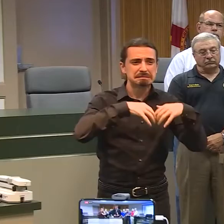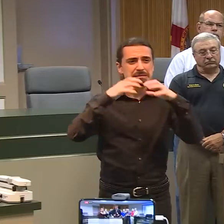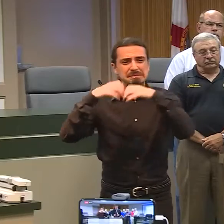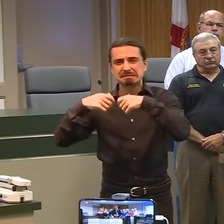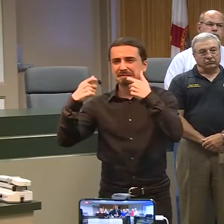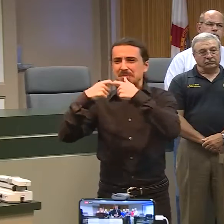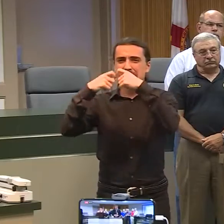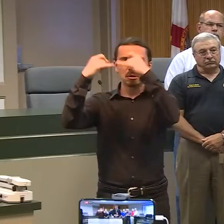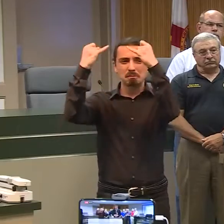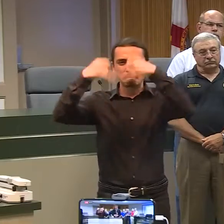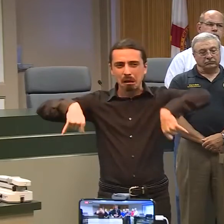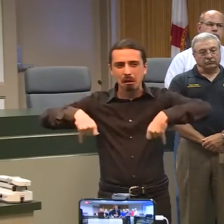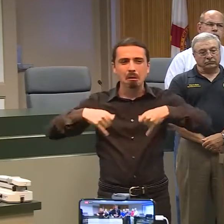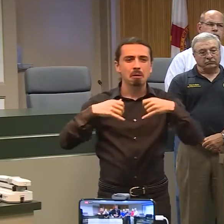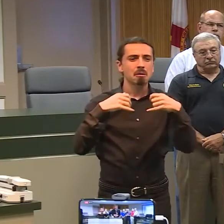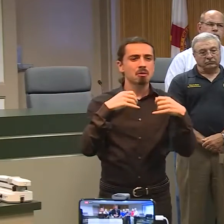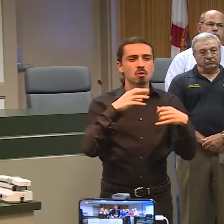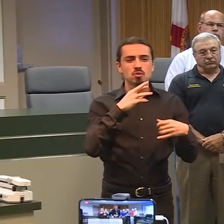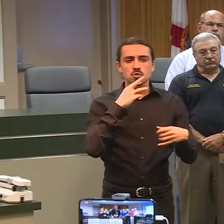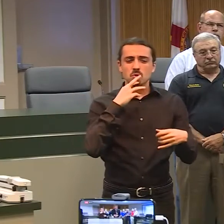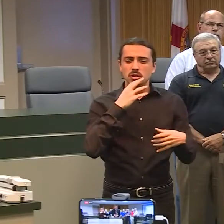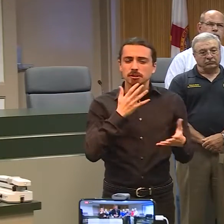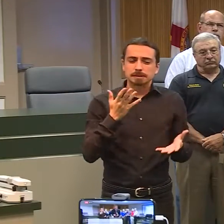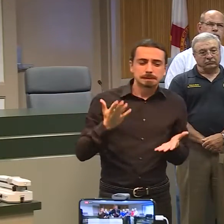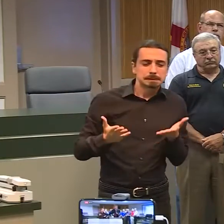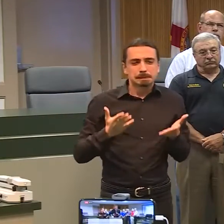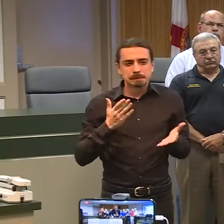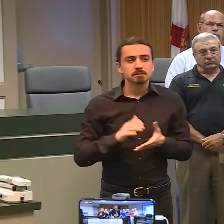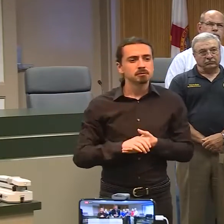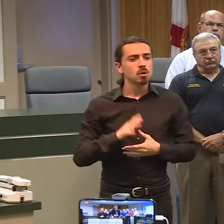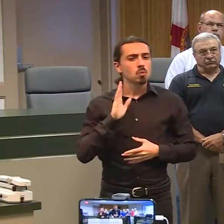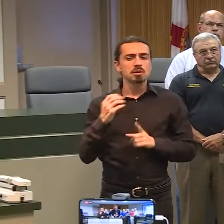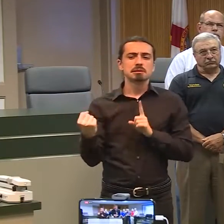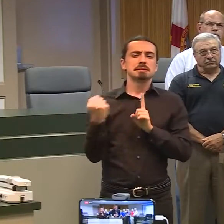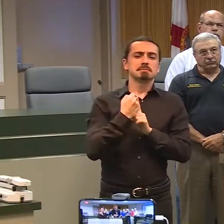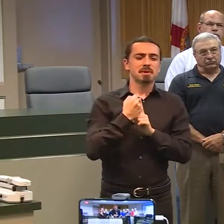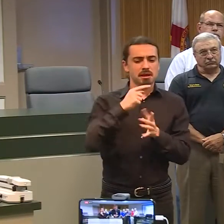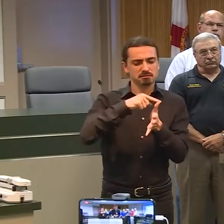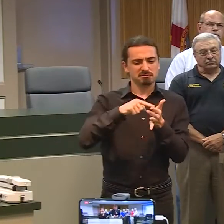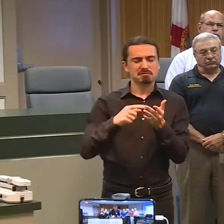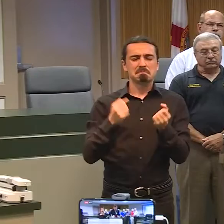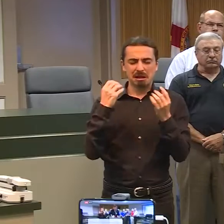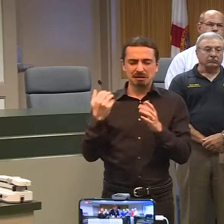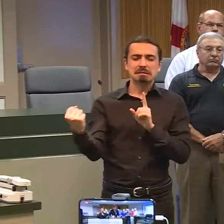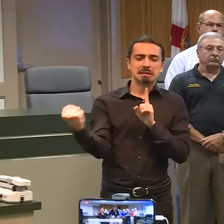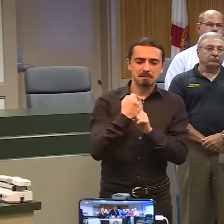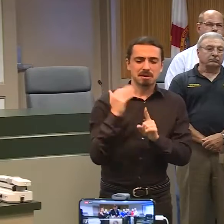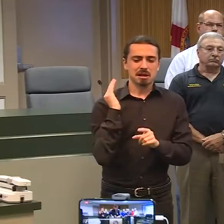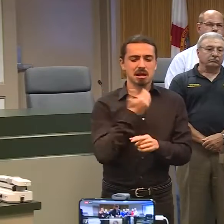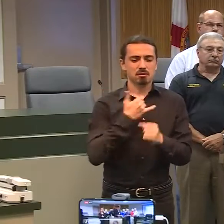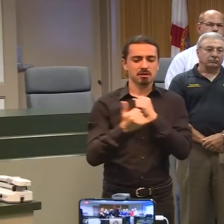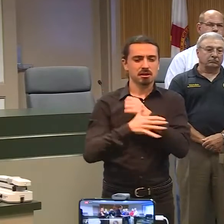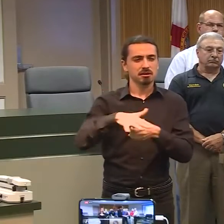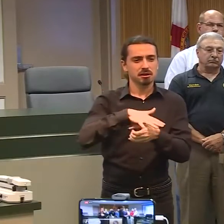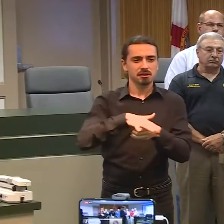this potential wind event that we're going to have in our county. So again, thank you, and now's the time to prepare.